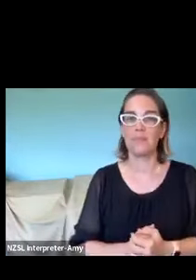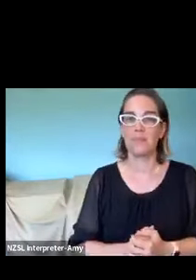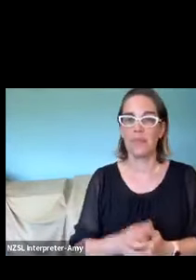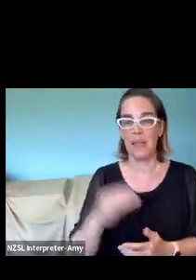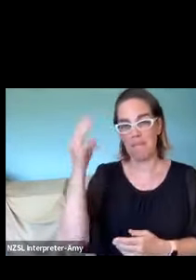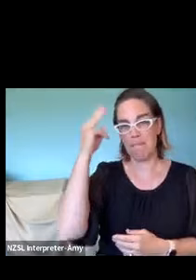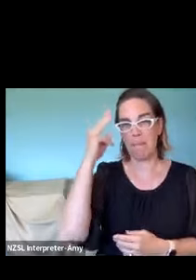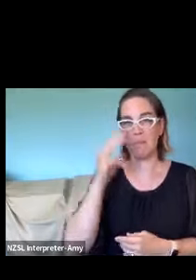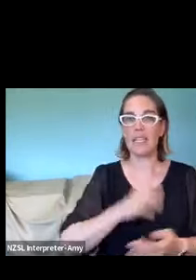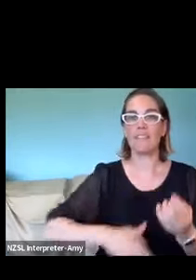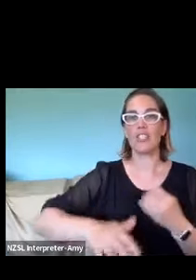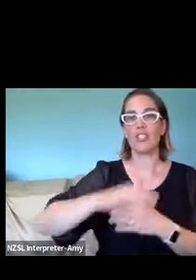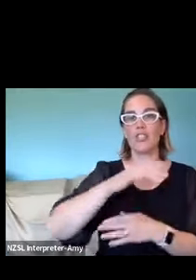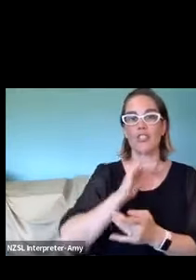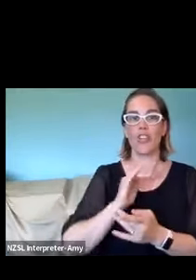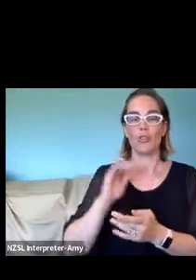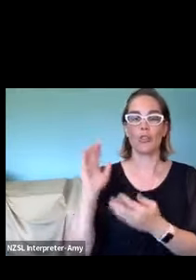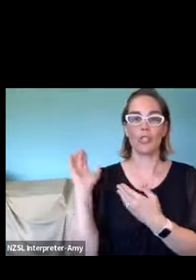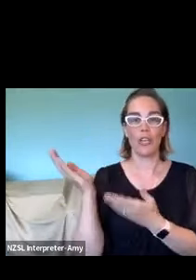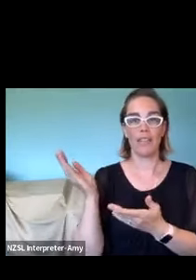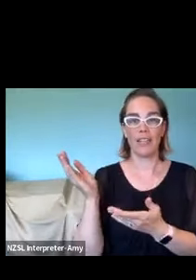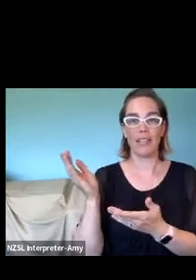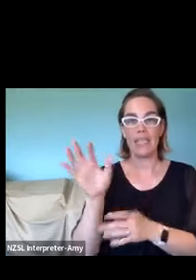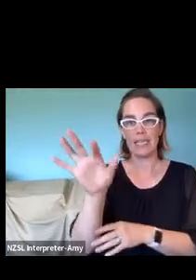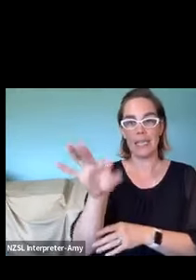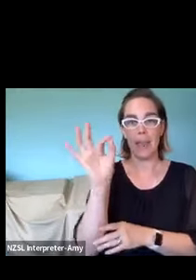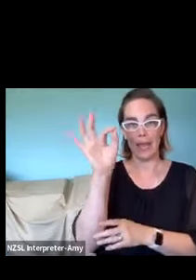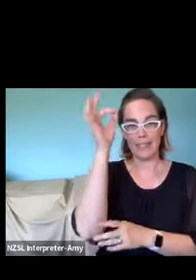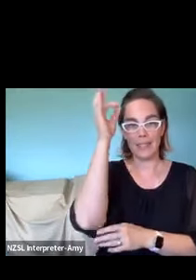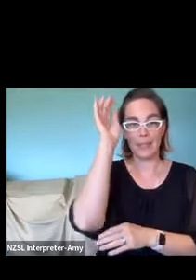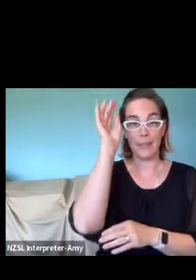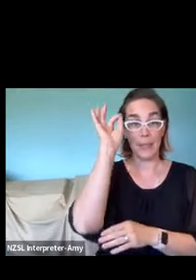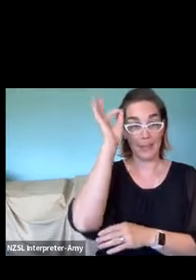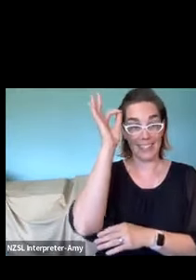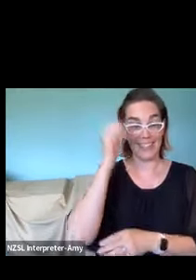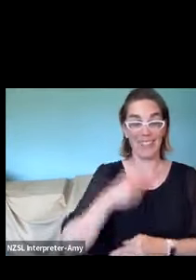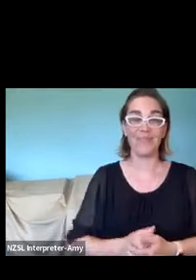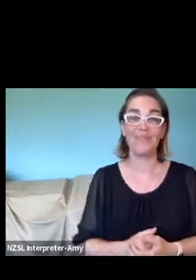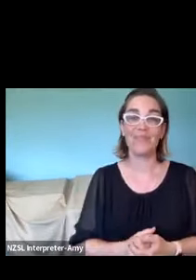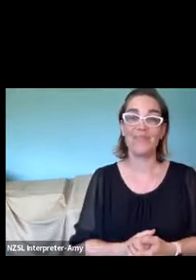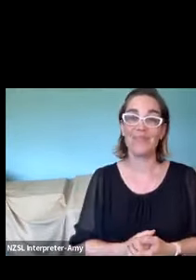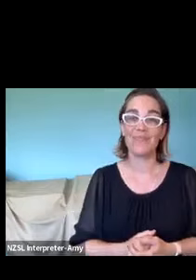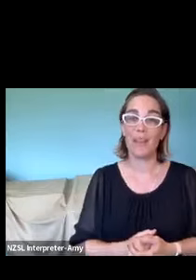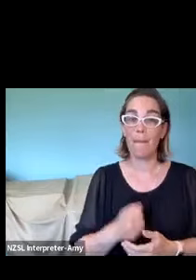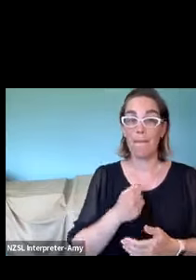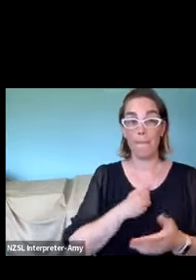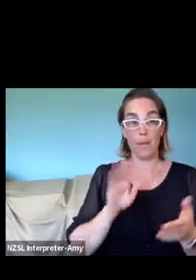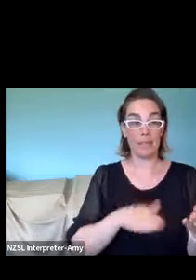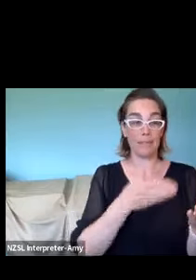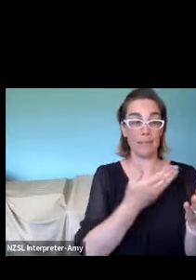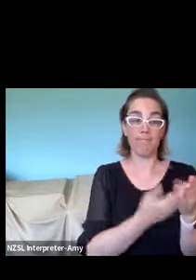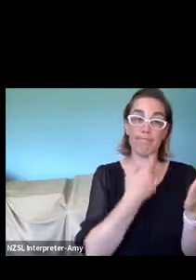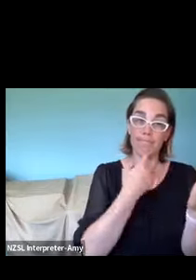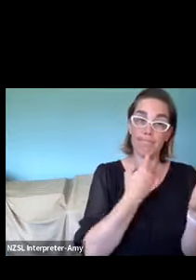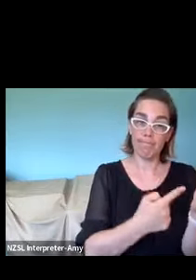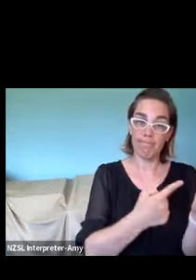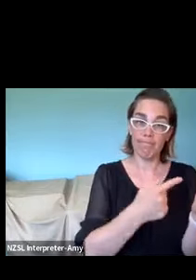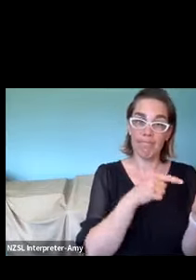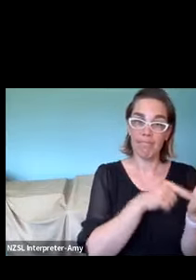Social Services and Community Select Committee. As my submission states, I am